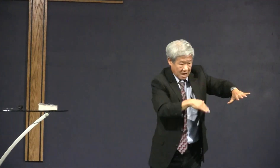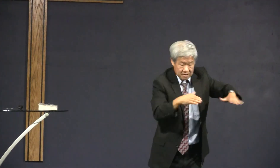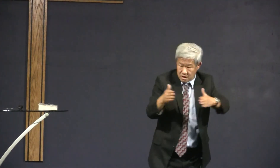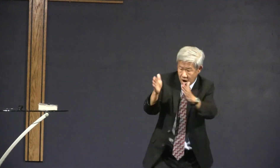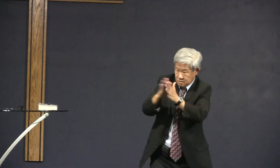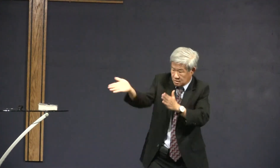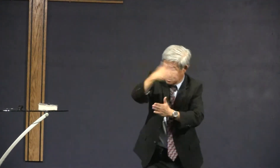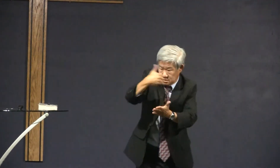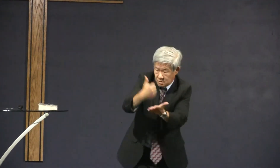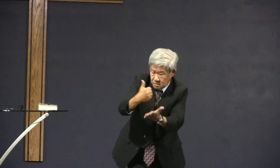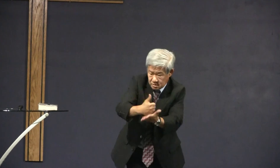so